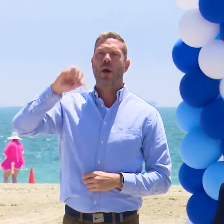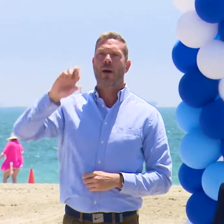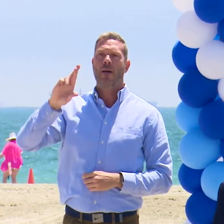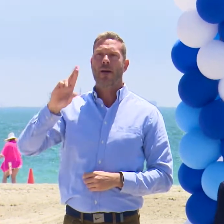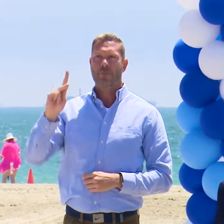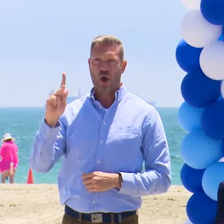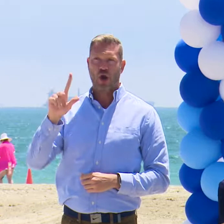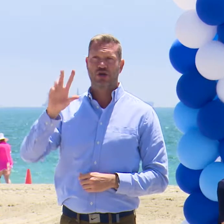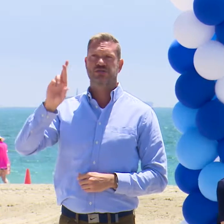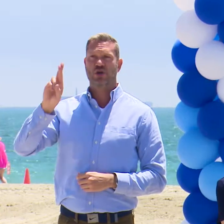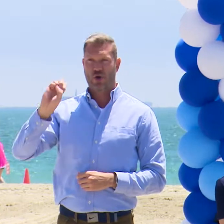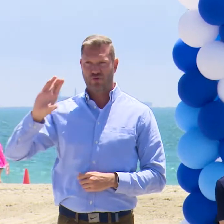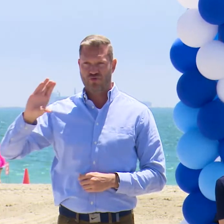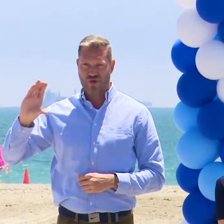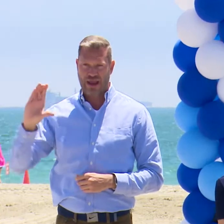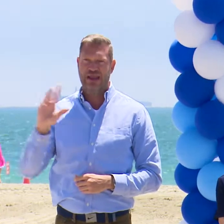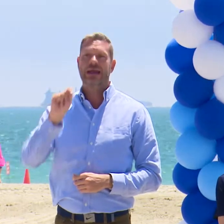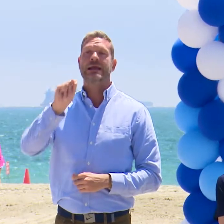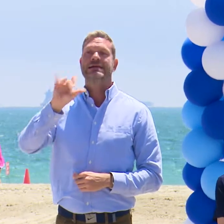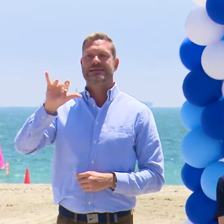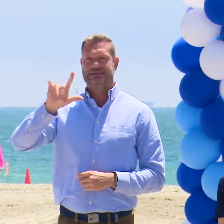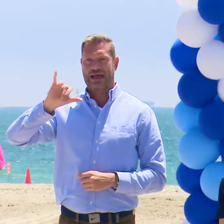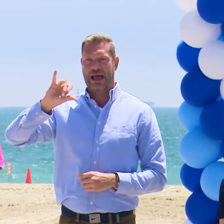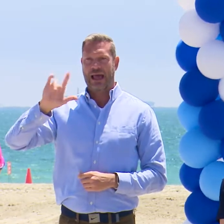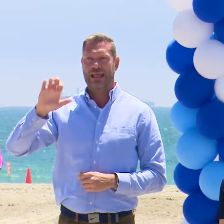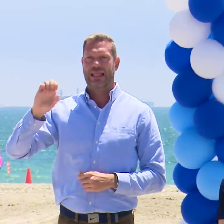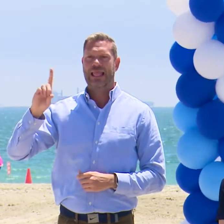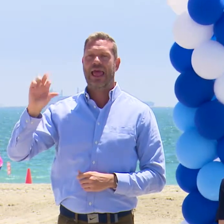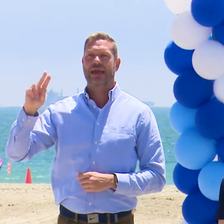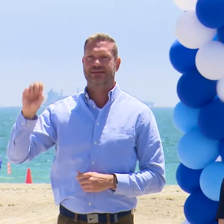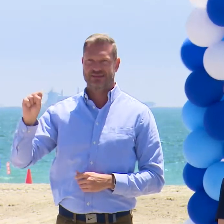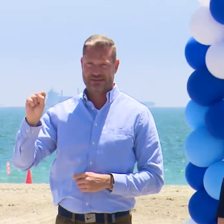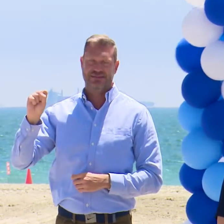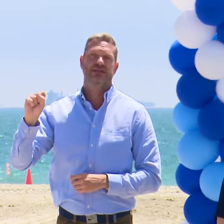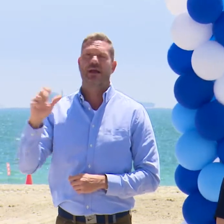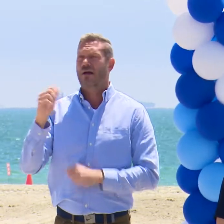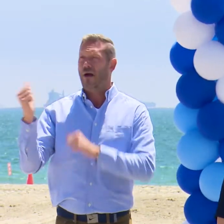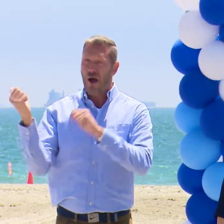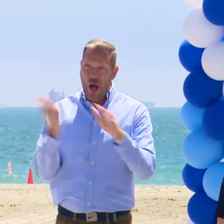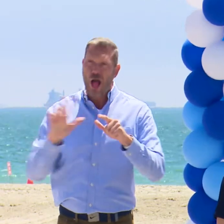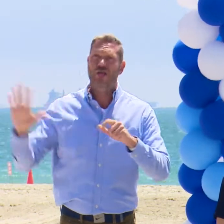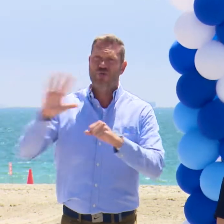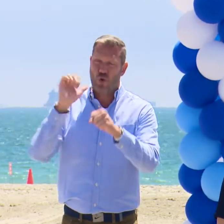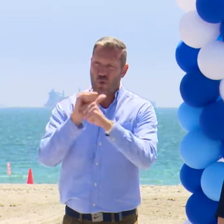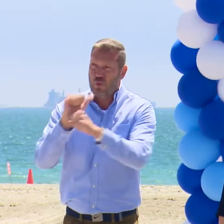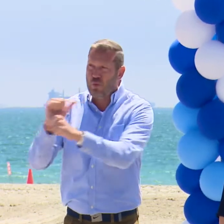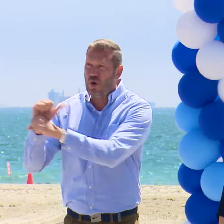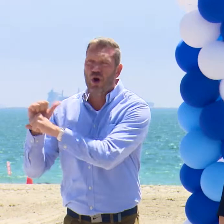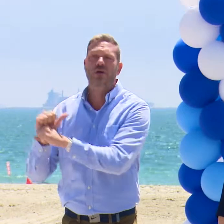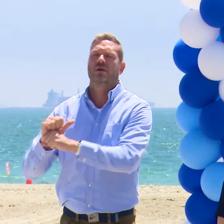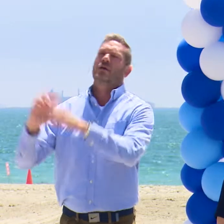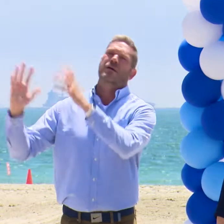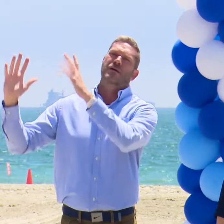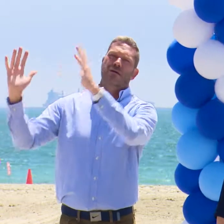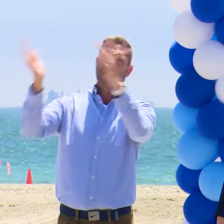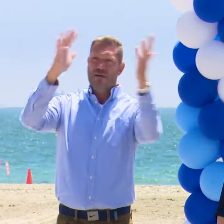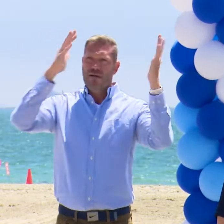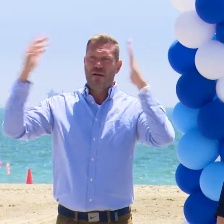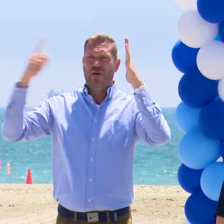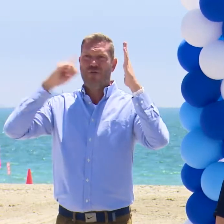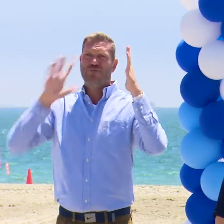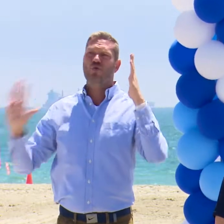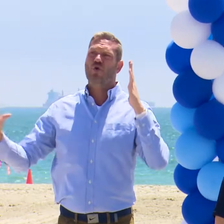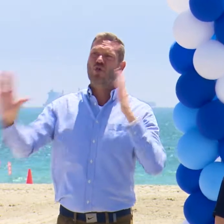Tidelands, also our ADA office. Heather, thank you so much for all your work. They all deserve a big round of applause for all the work that they're